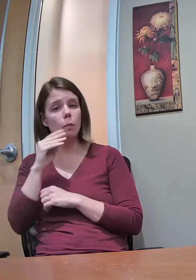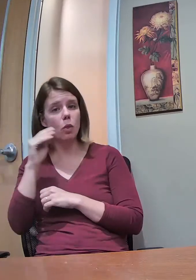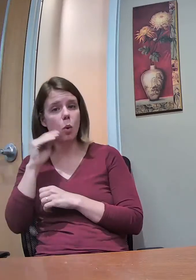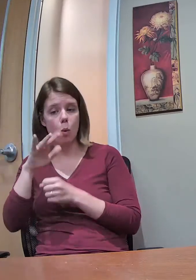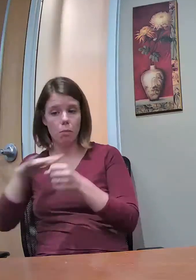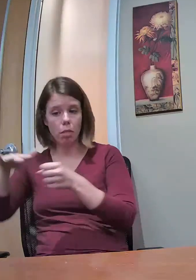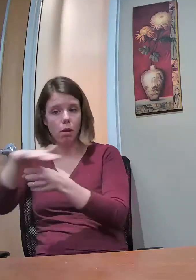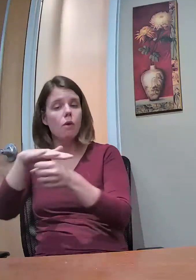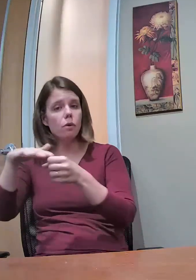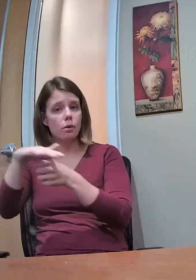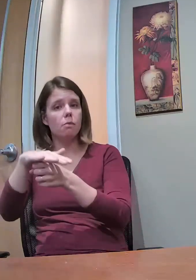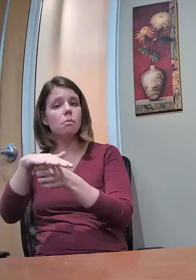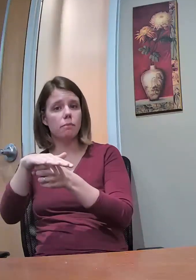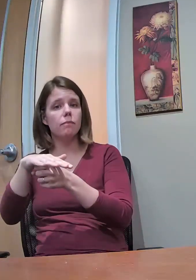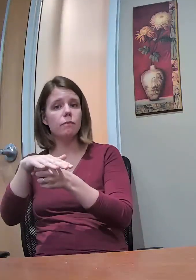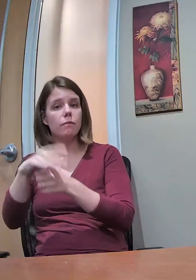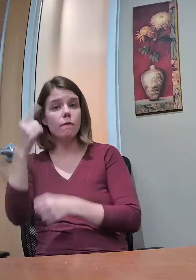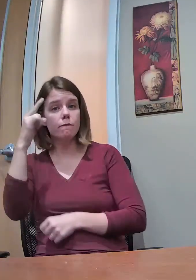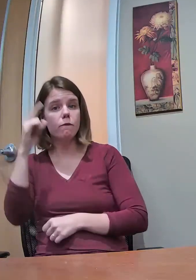mental well-being.